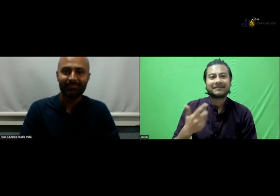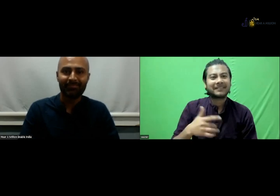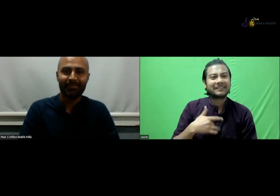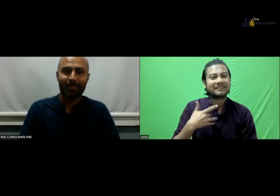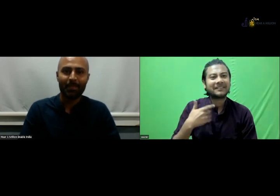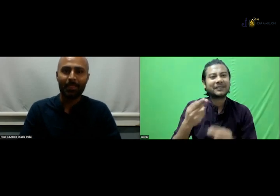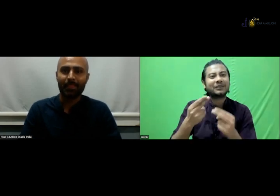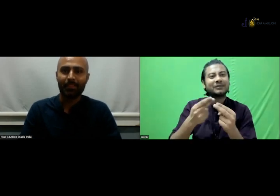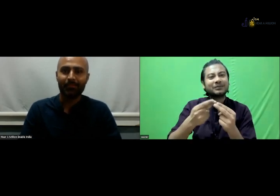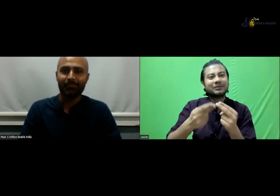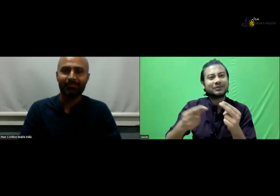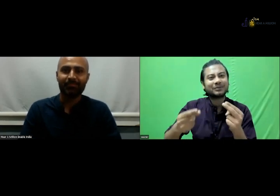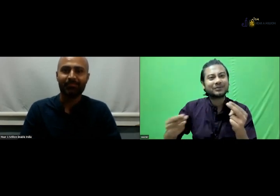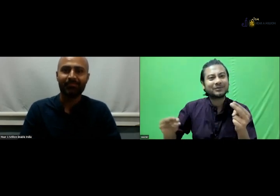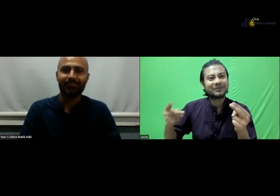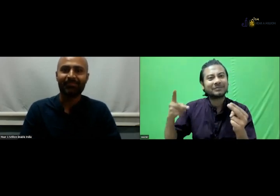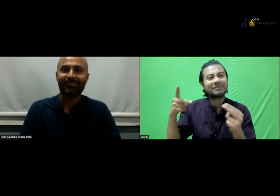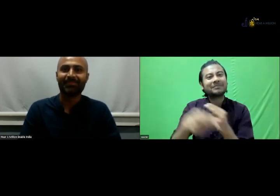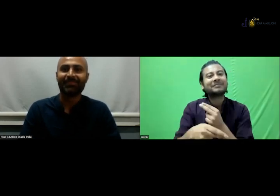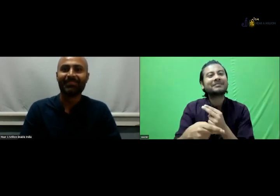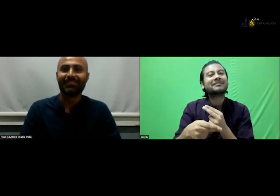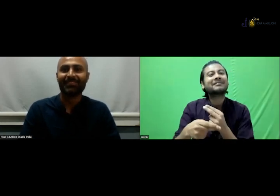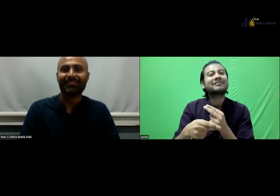your experiences with her.